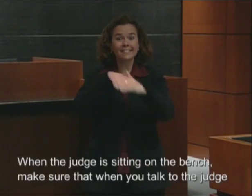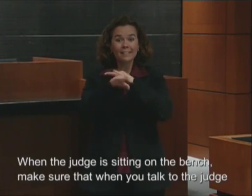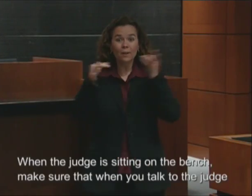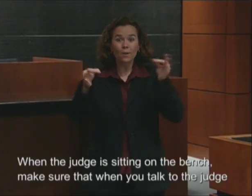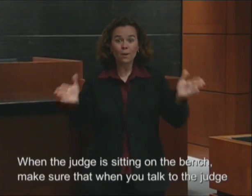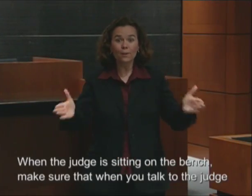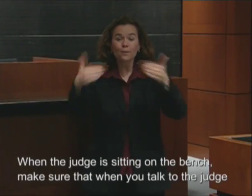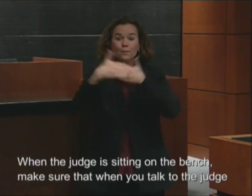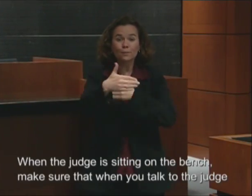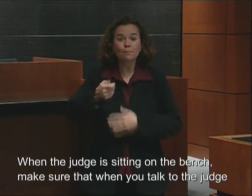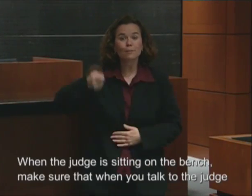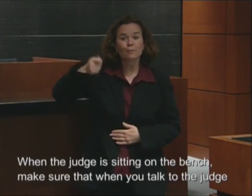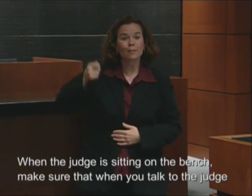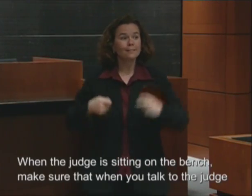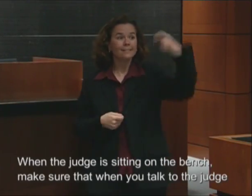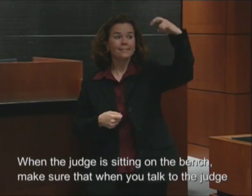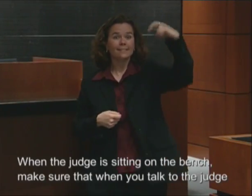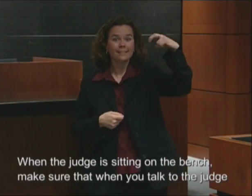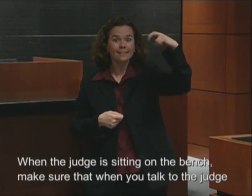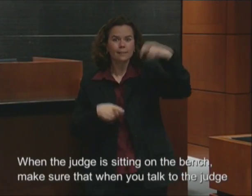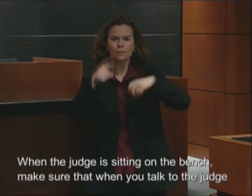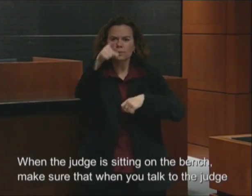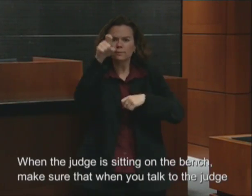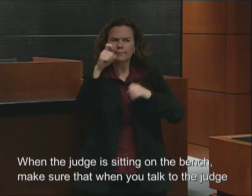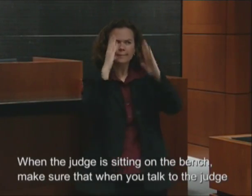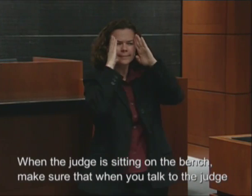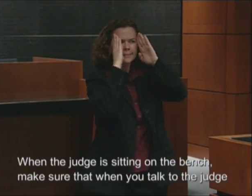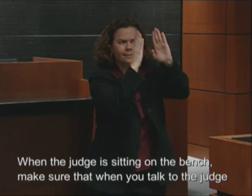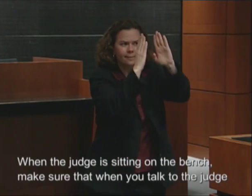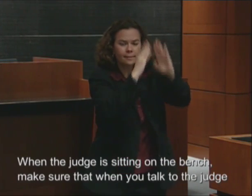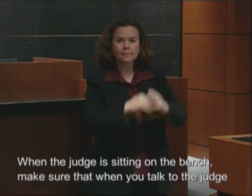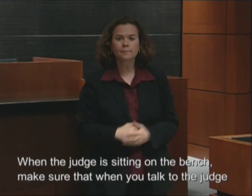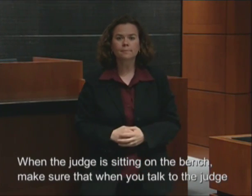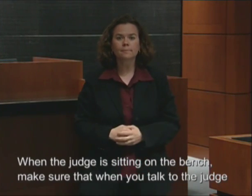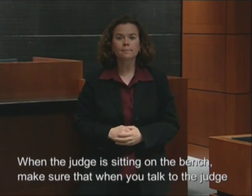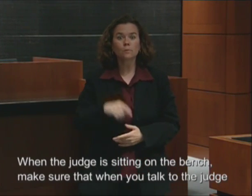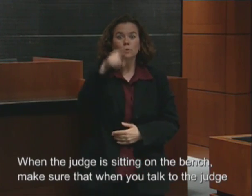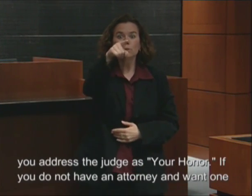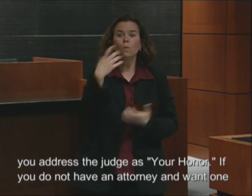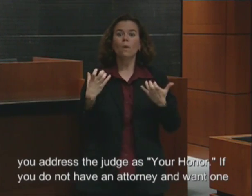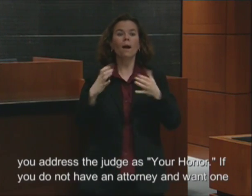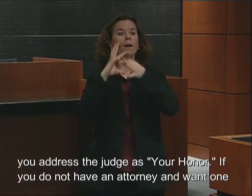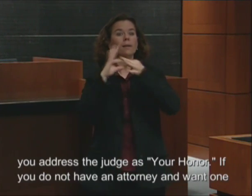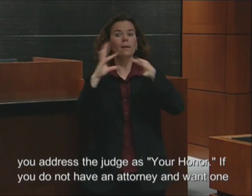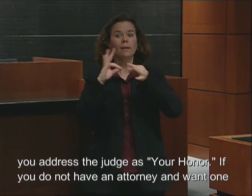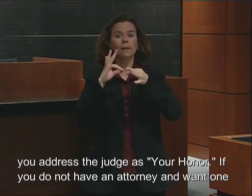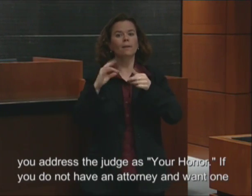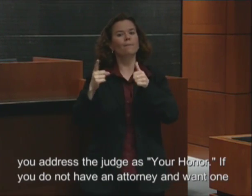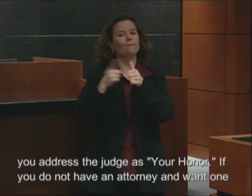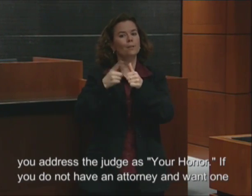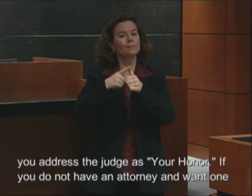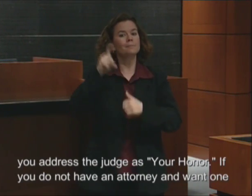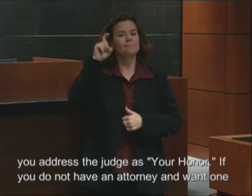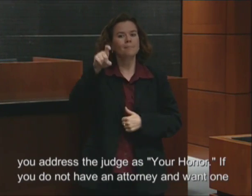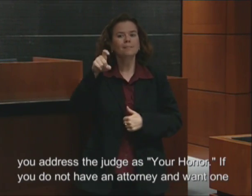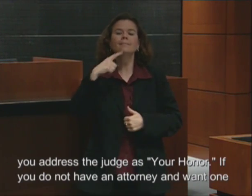When the judge is sitting on the bench, make sure that when you talk to the judge, you address the judge as Your Honor.